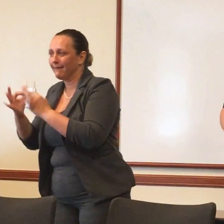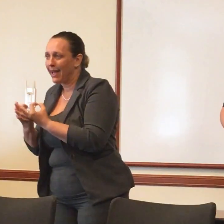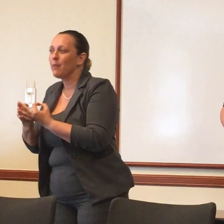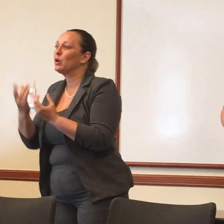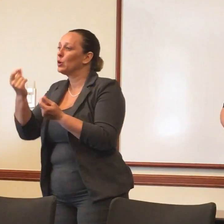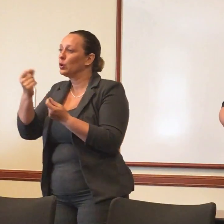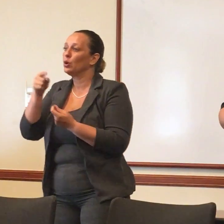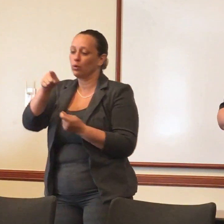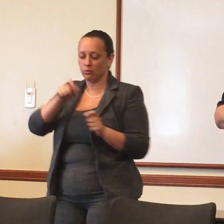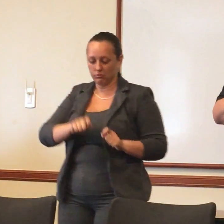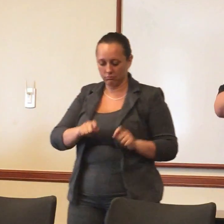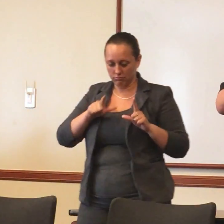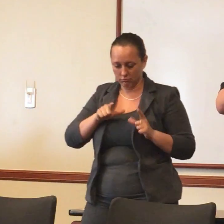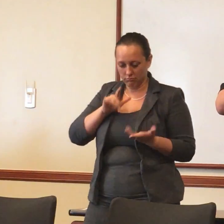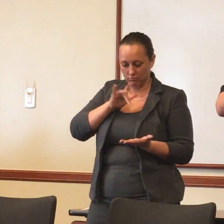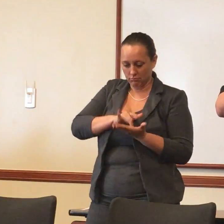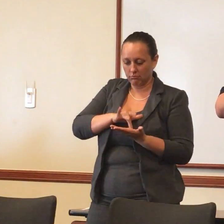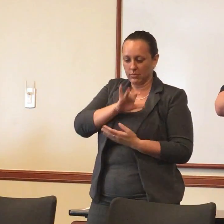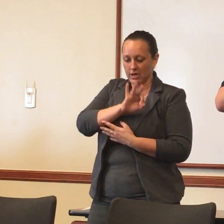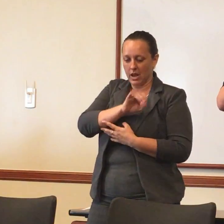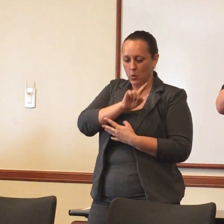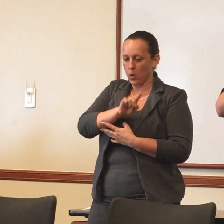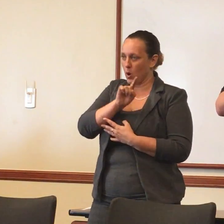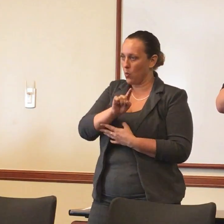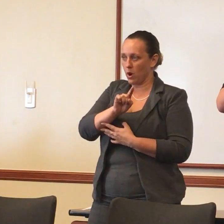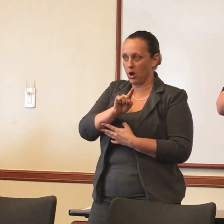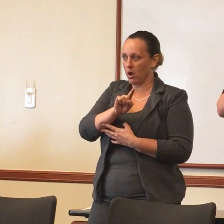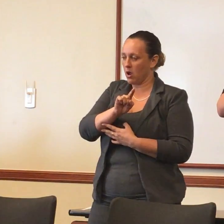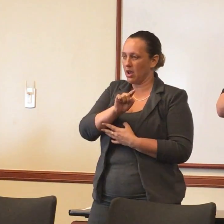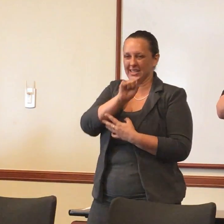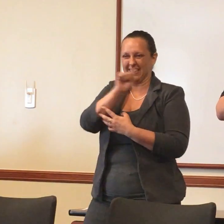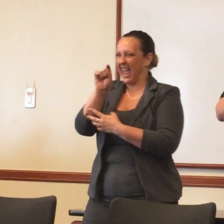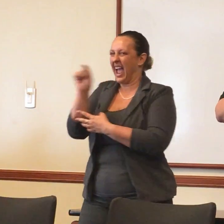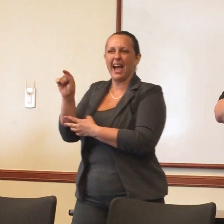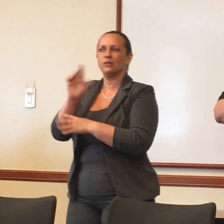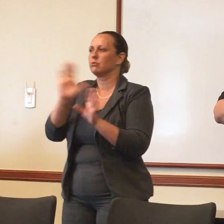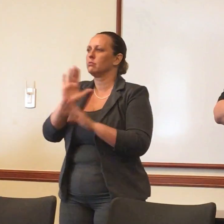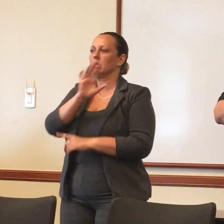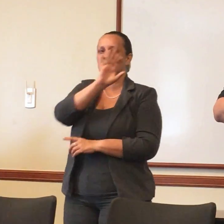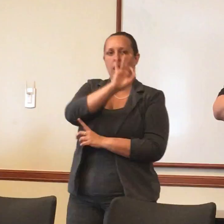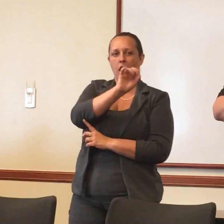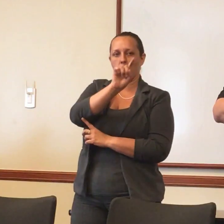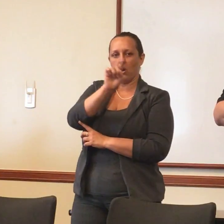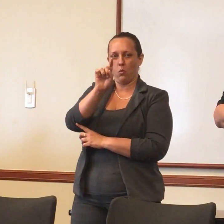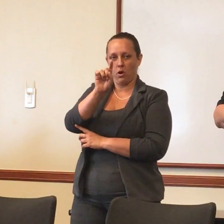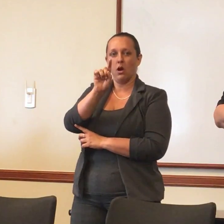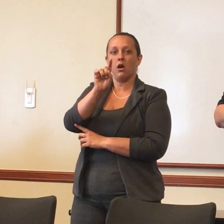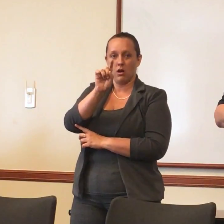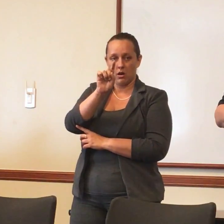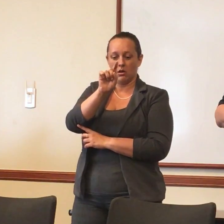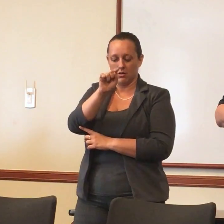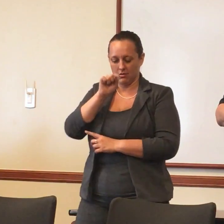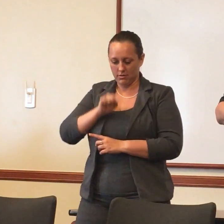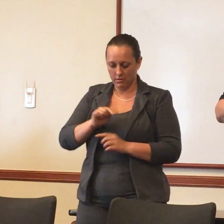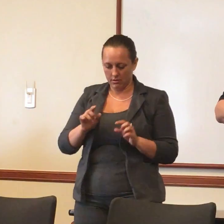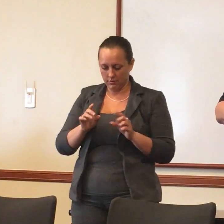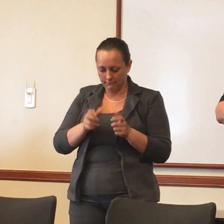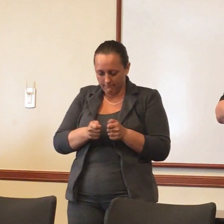box on your phone, type in 911, no dashes, just 911. Go down to the message